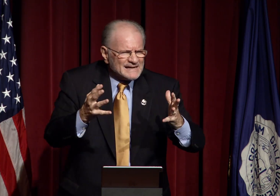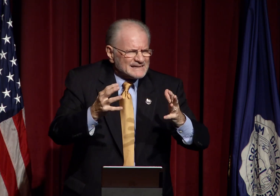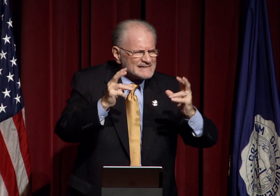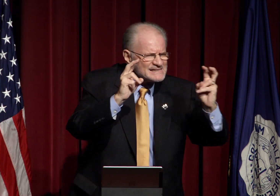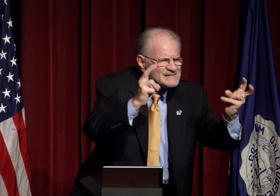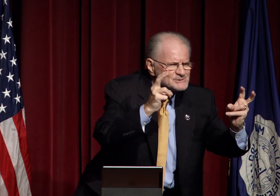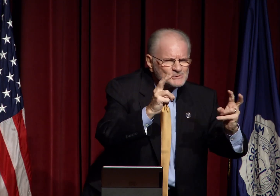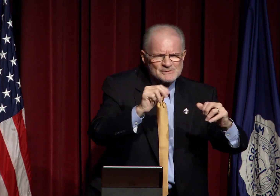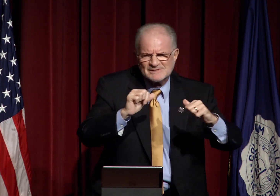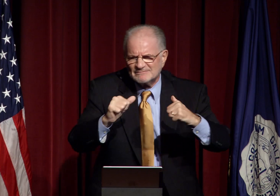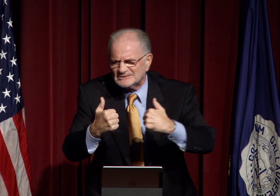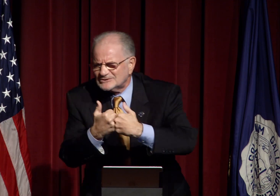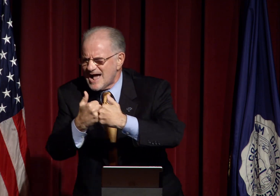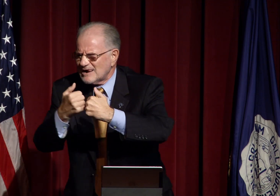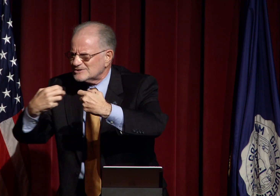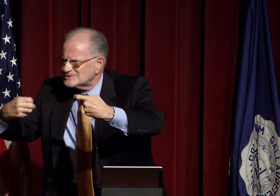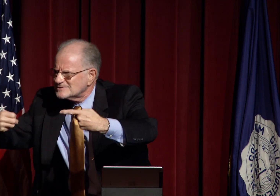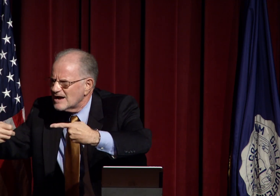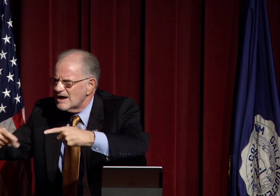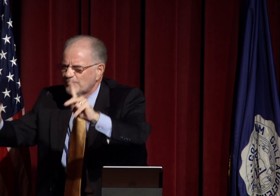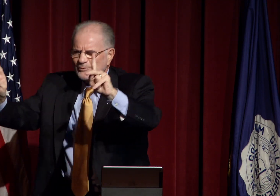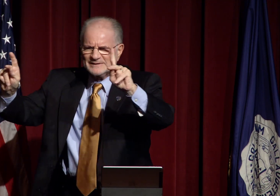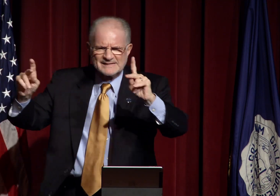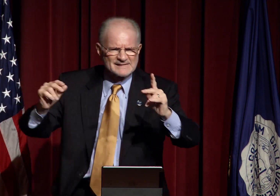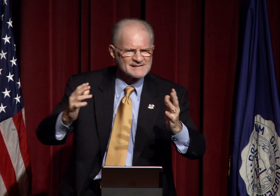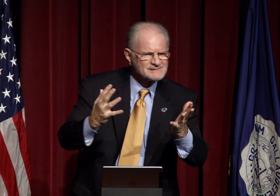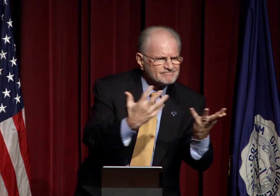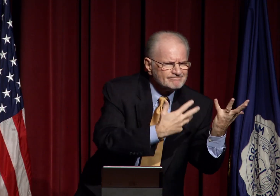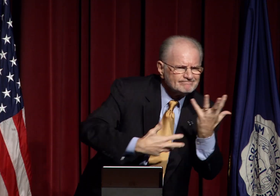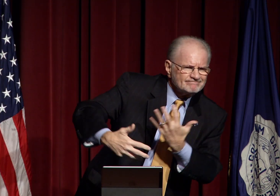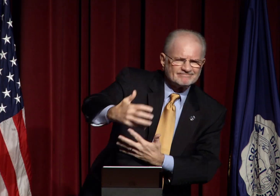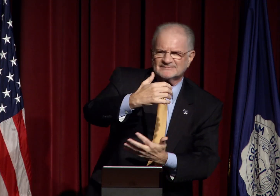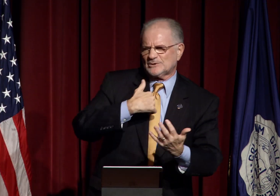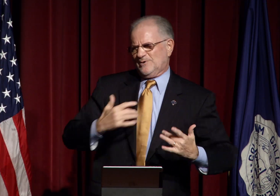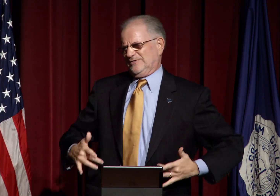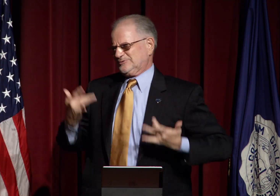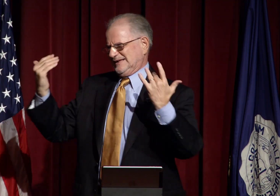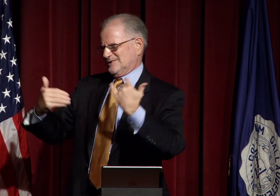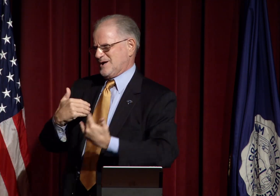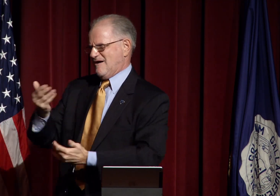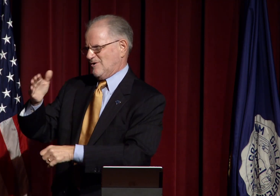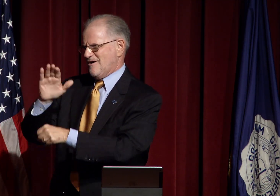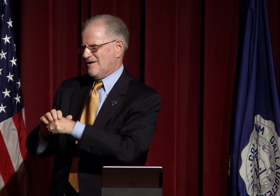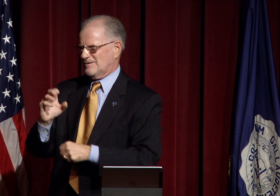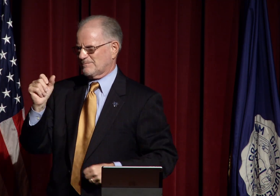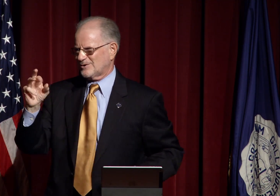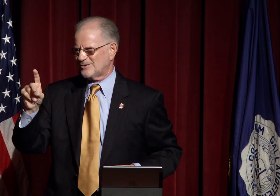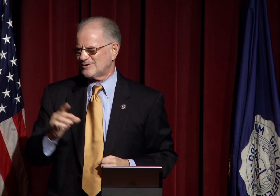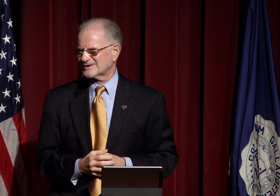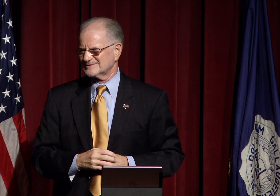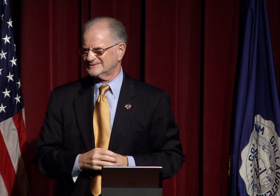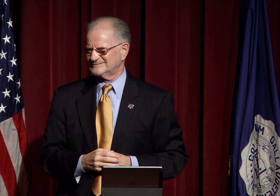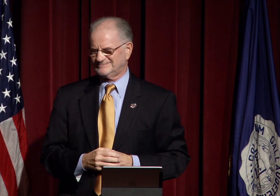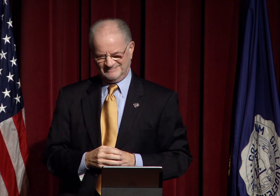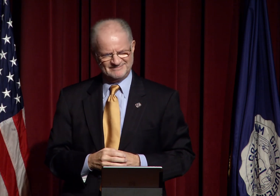by hitting the ground running, tackling a number of difficult issues, wonderful opportunities, and we are delighted to have you on